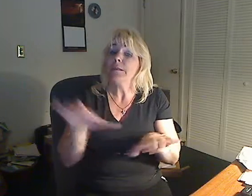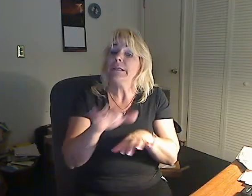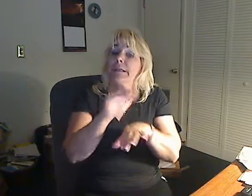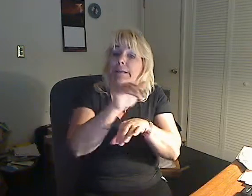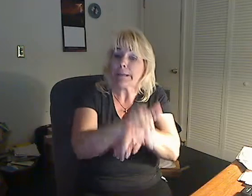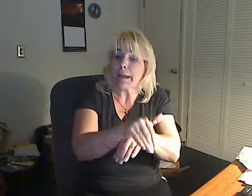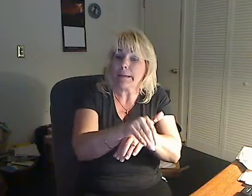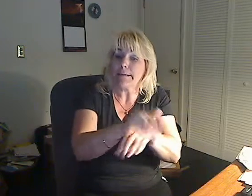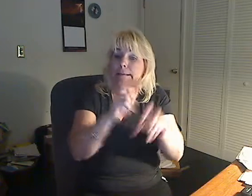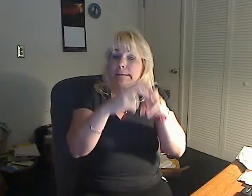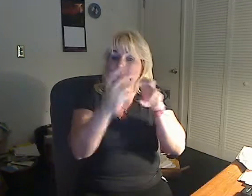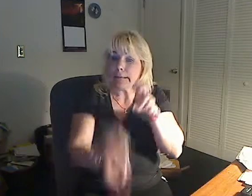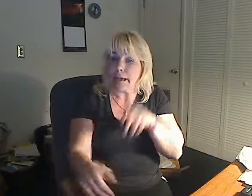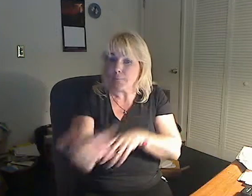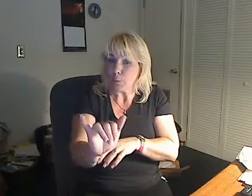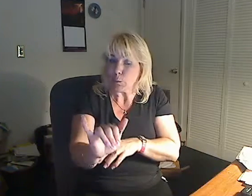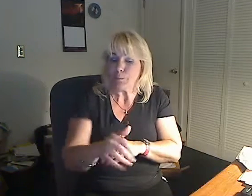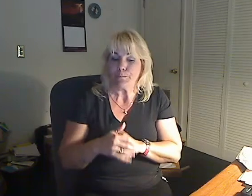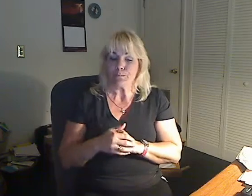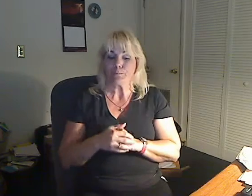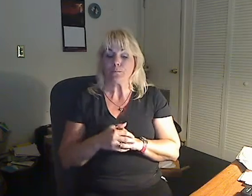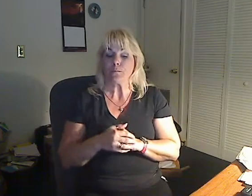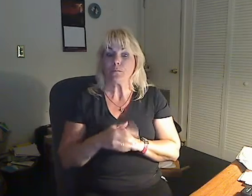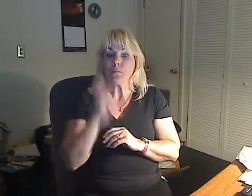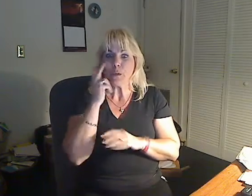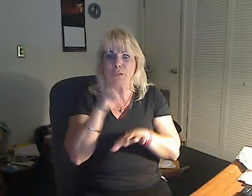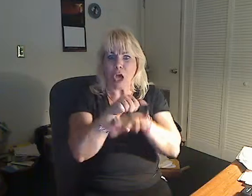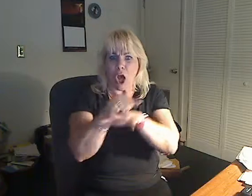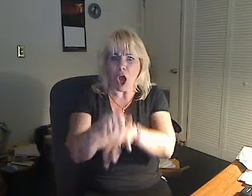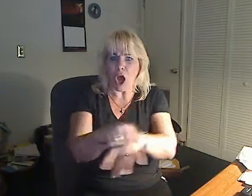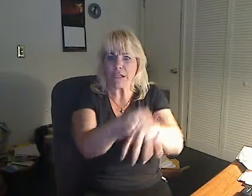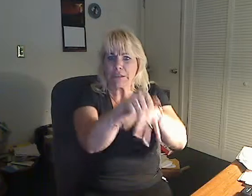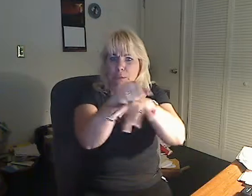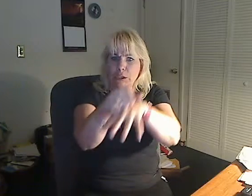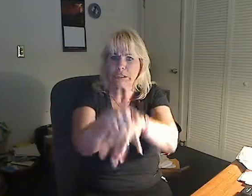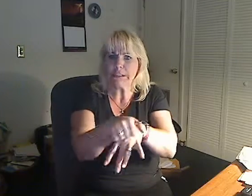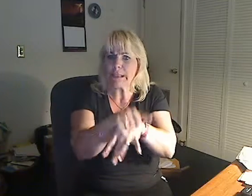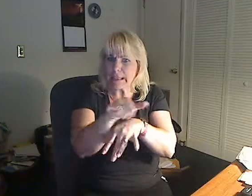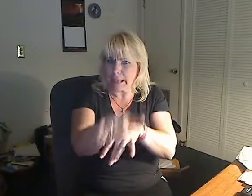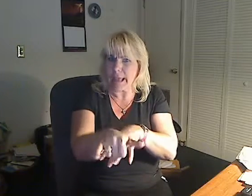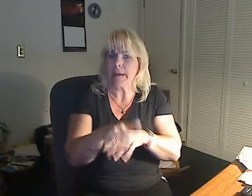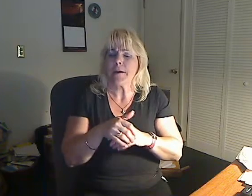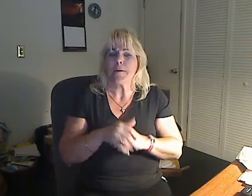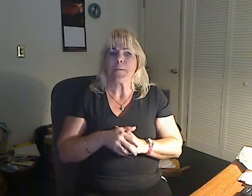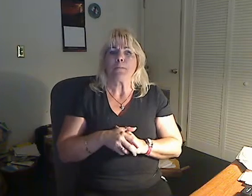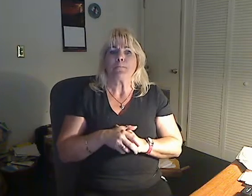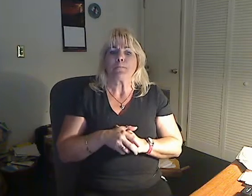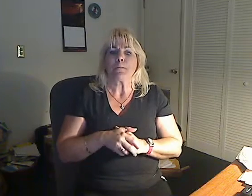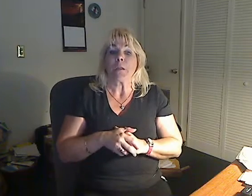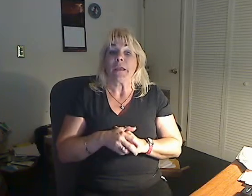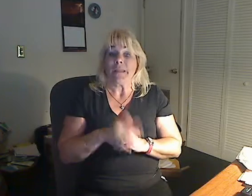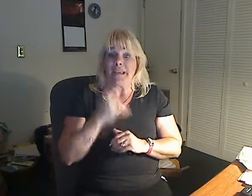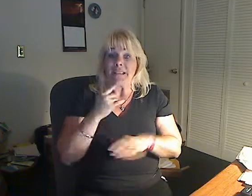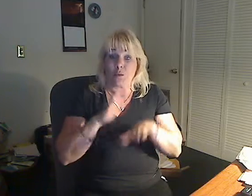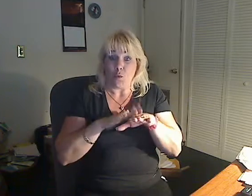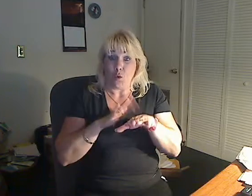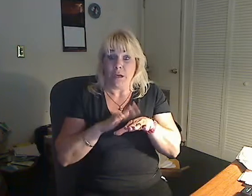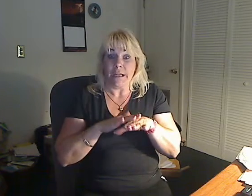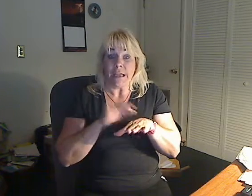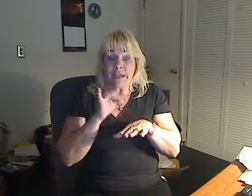were warned about another fish that's called a stonefish or a rockfish. And so they told us that when you get down to look around,